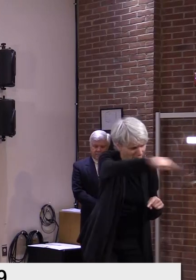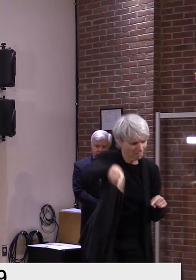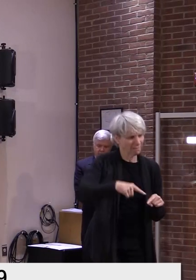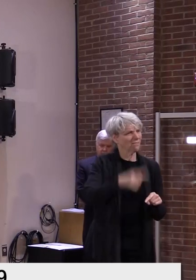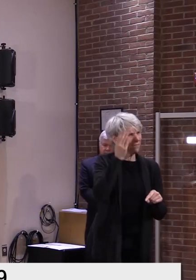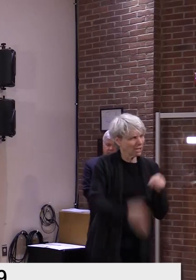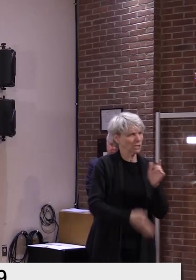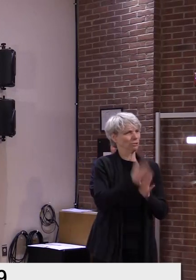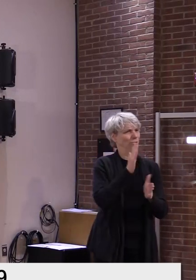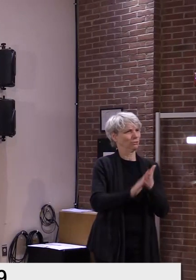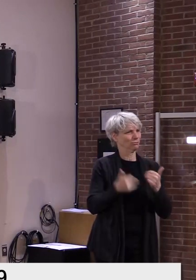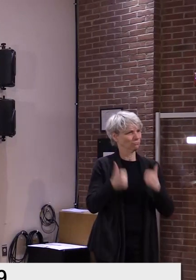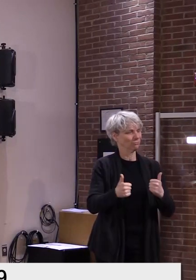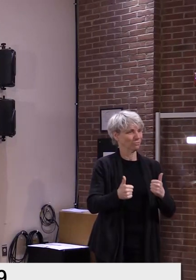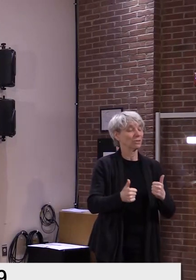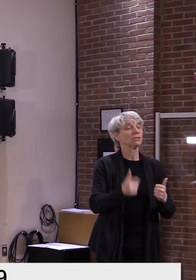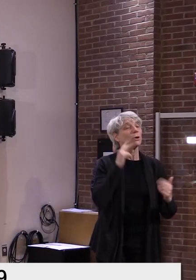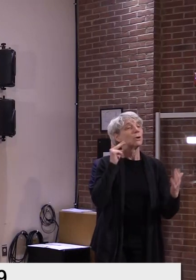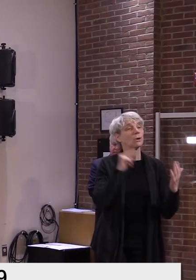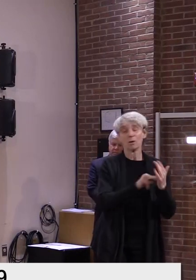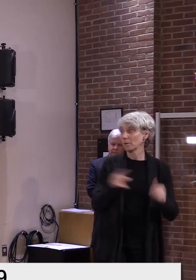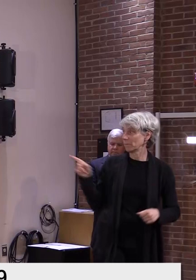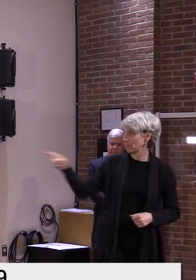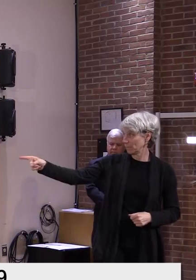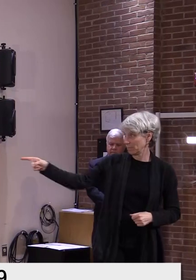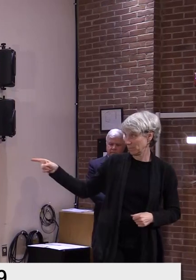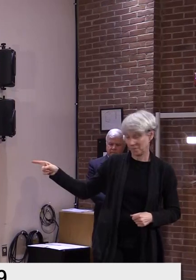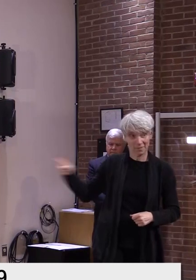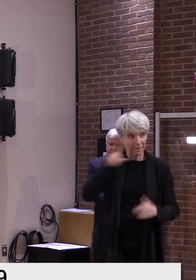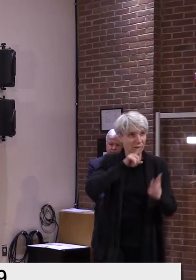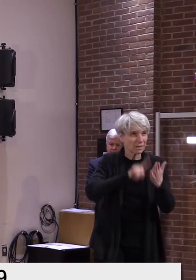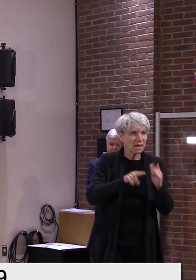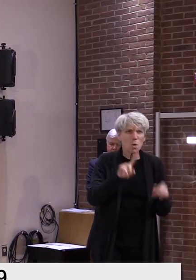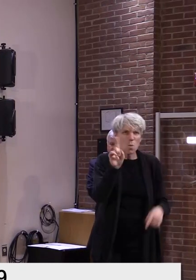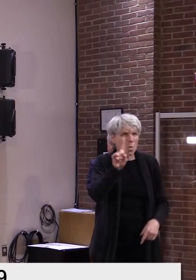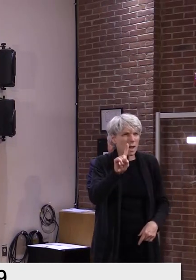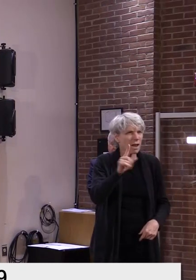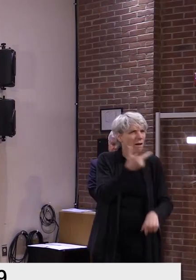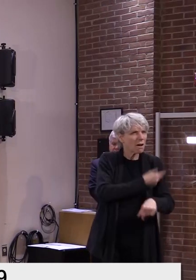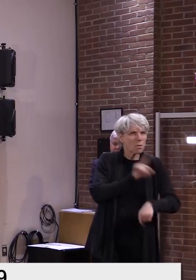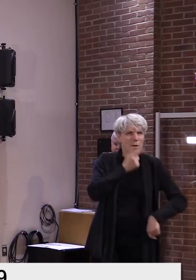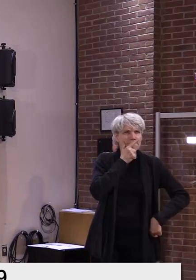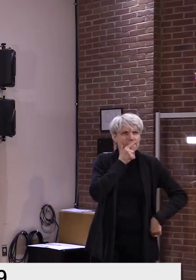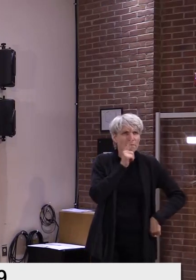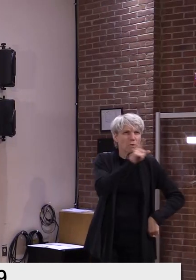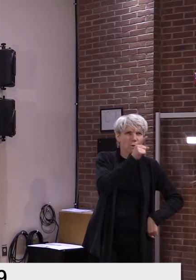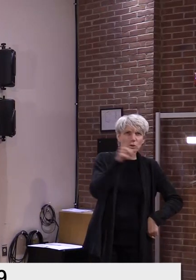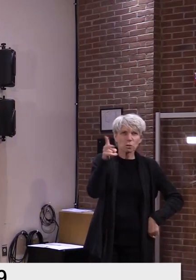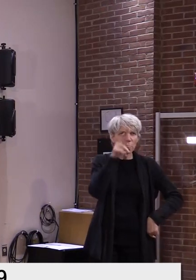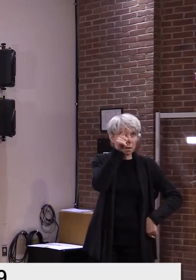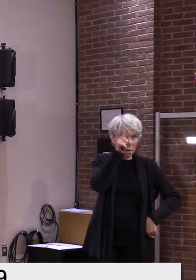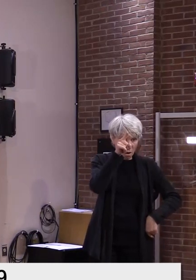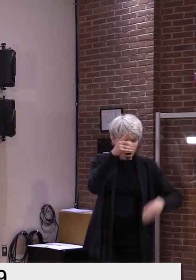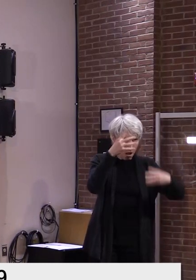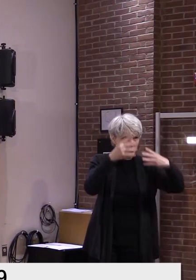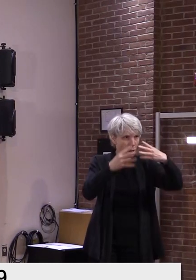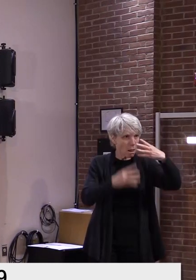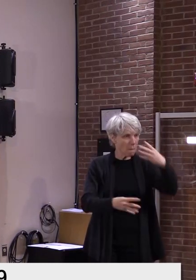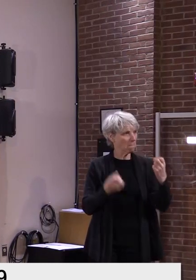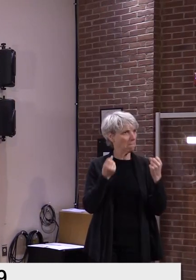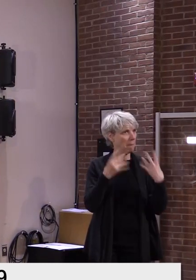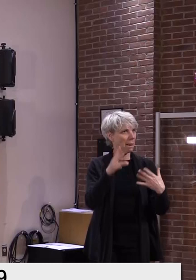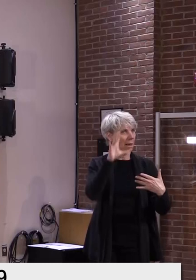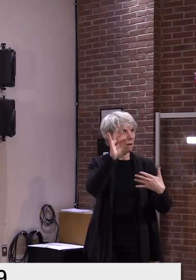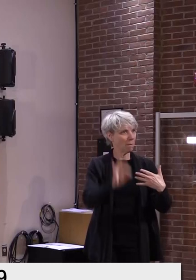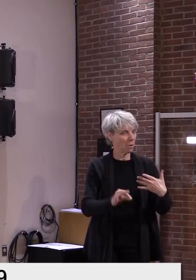healthvermont.gov/myvaccine to see the many easy and convenient options for getting your first or final vaccine dose. And if it's your